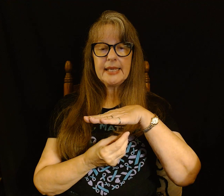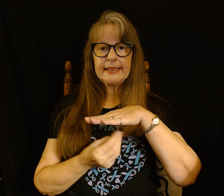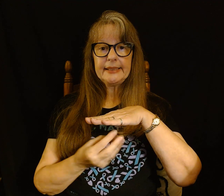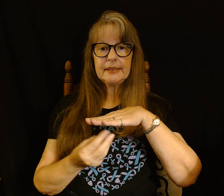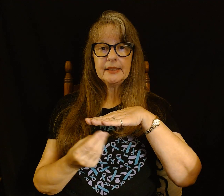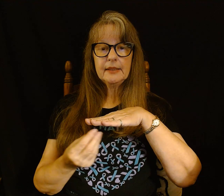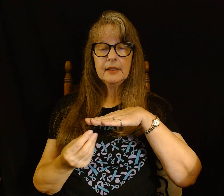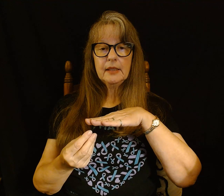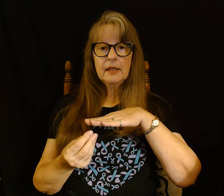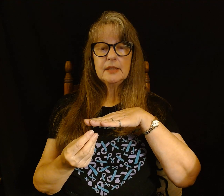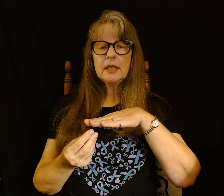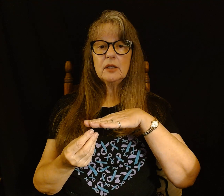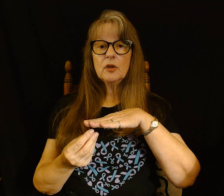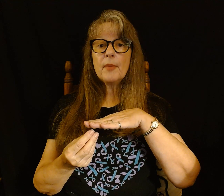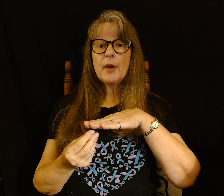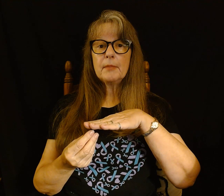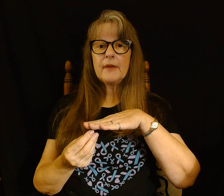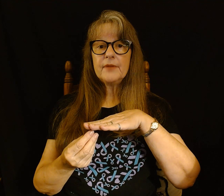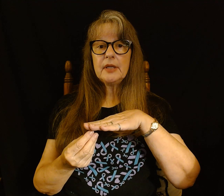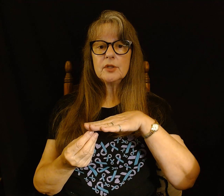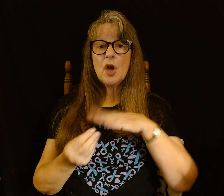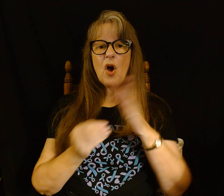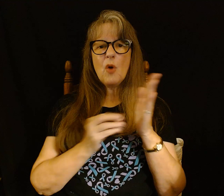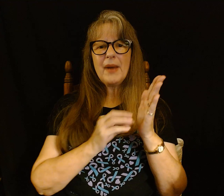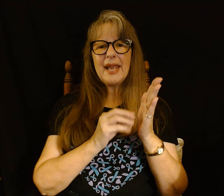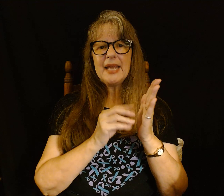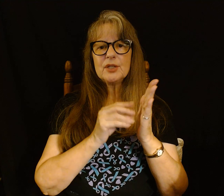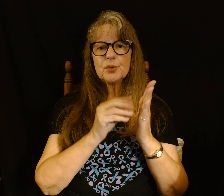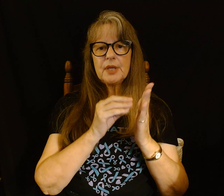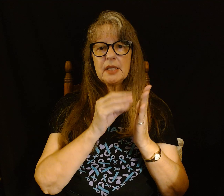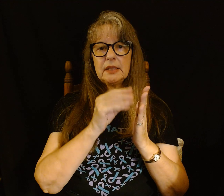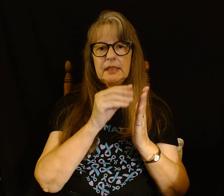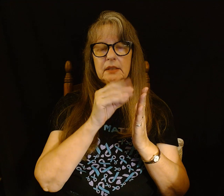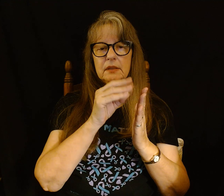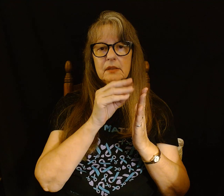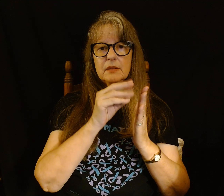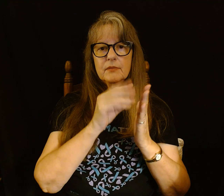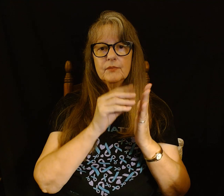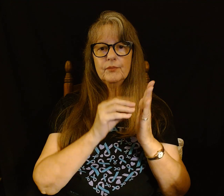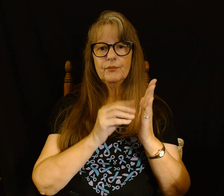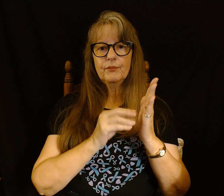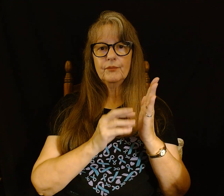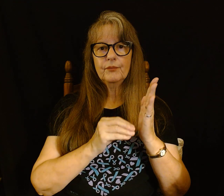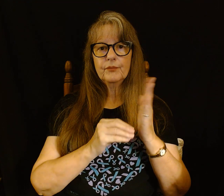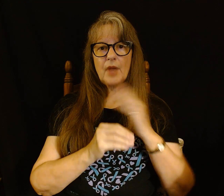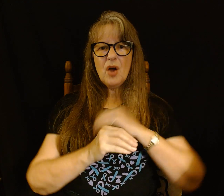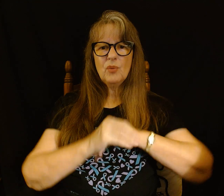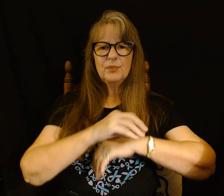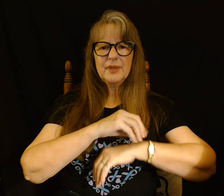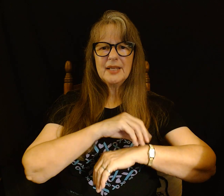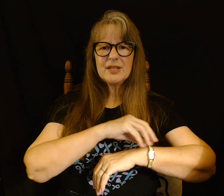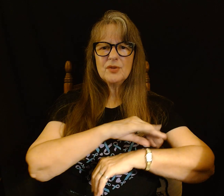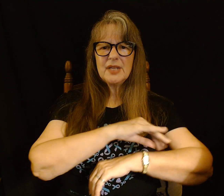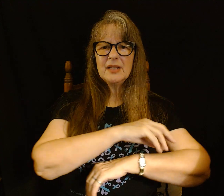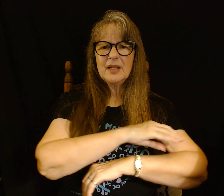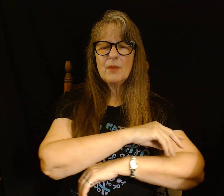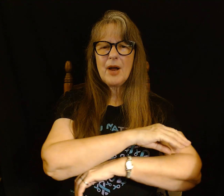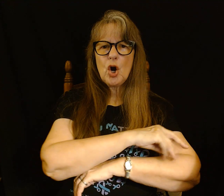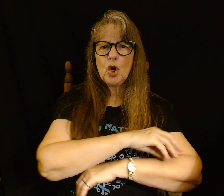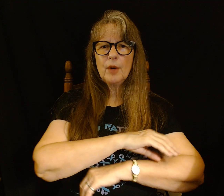Tingling. Tingling on the bottom of my feet. Oh, my hands are tingling. Oh, it's all tingling on my arm.